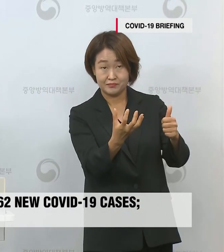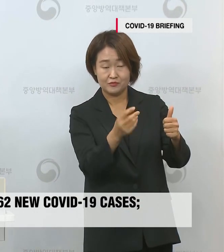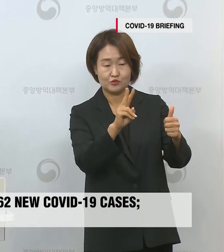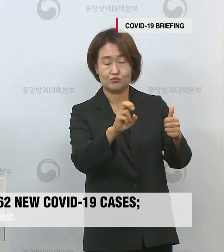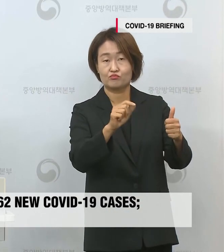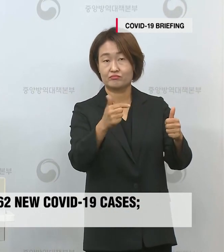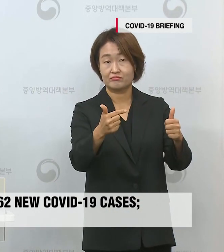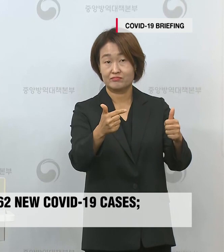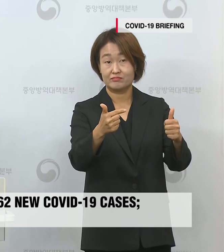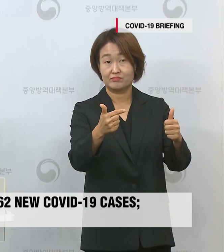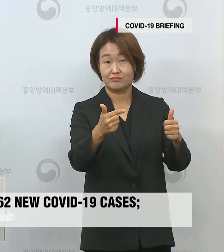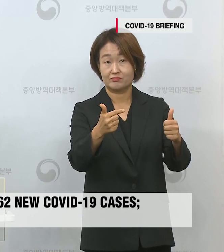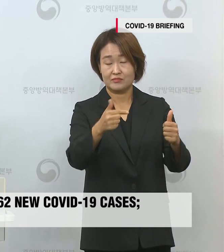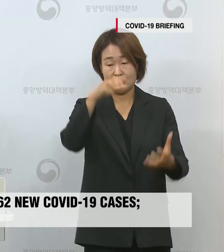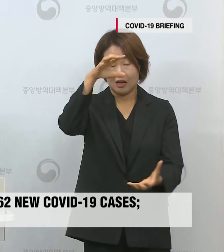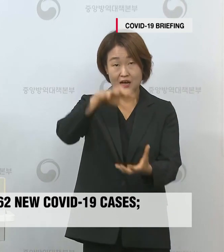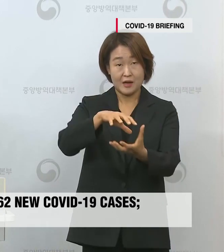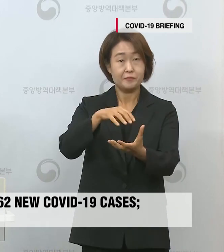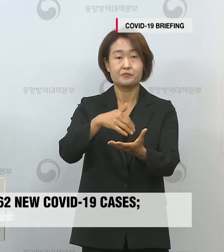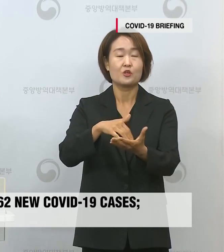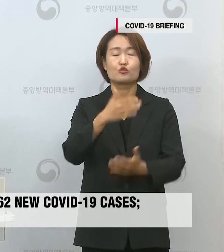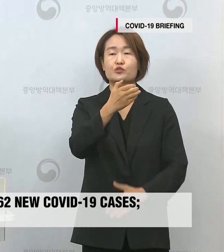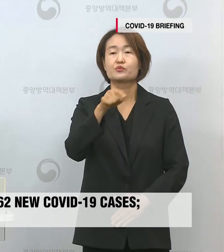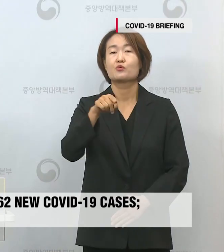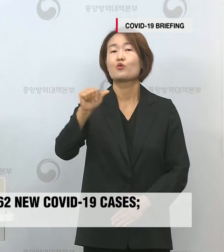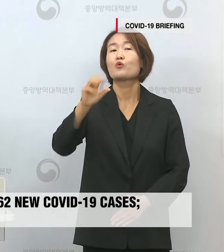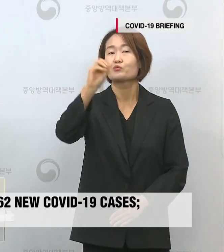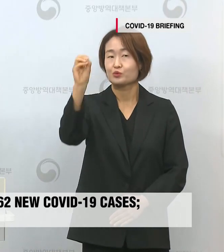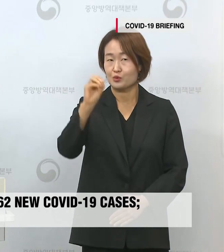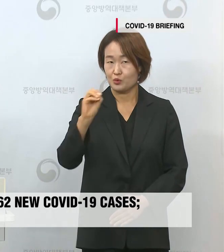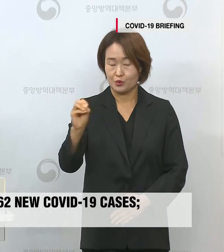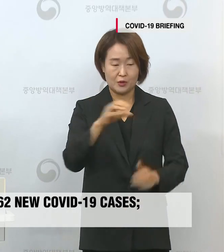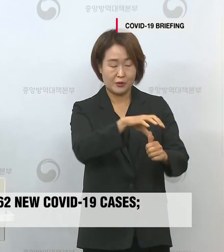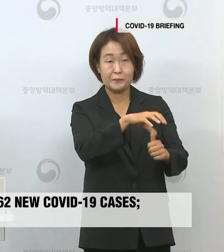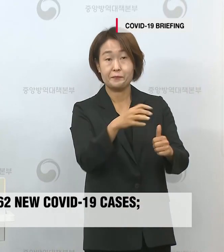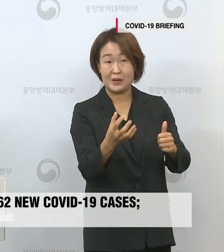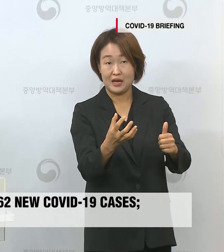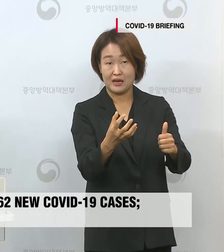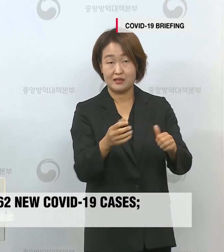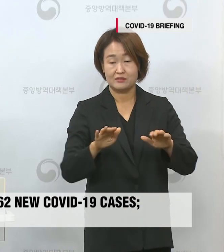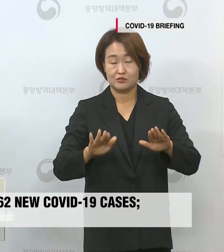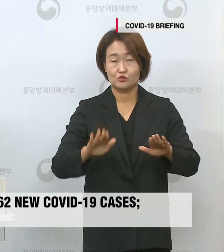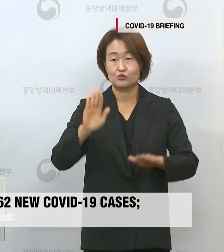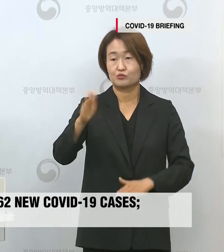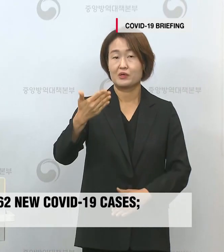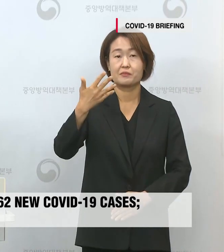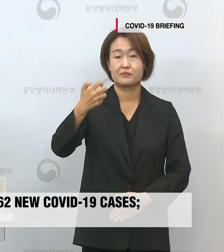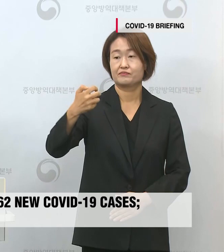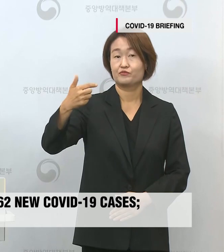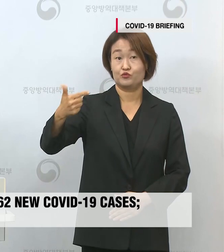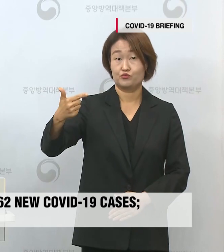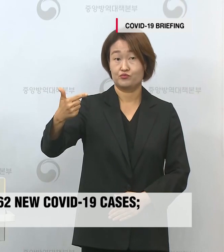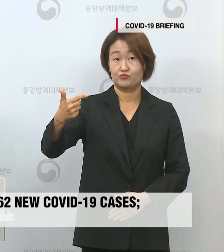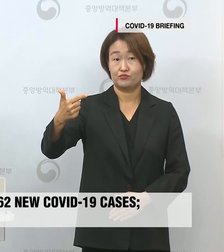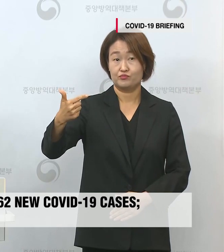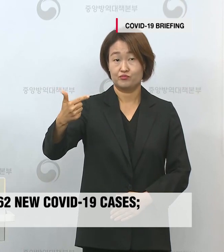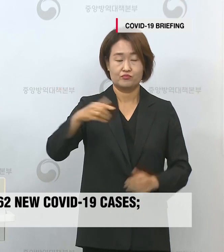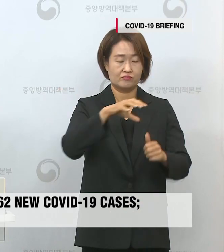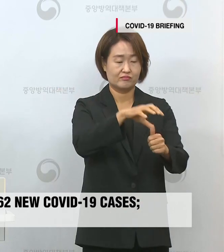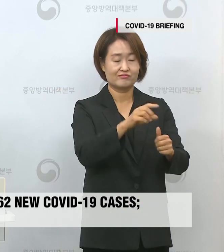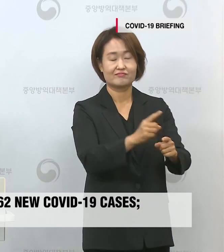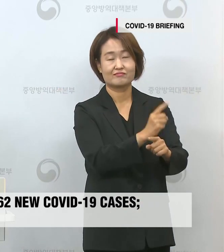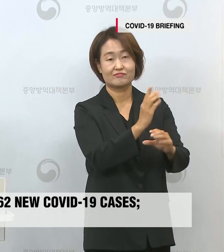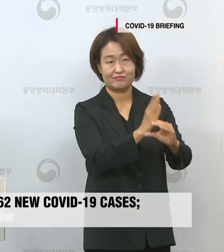13,479. 26 more people have been discharged following full recovery, with about 90.5% of the total making full